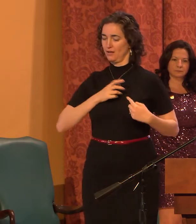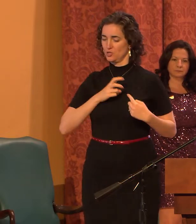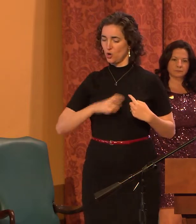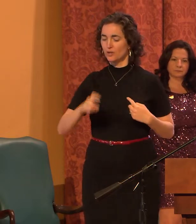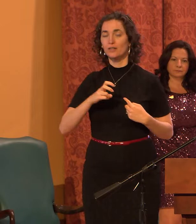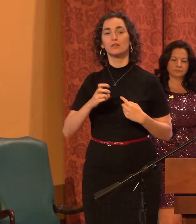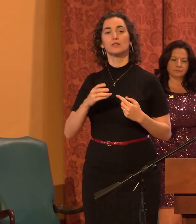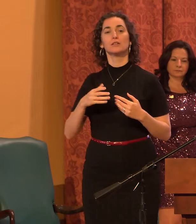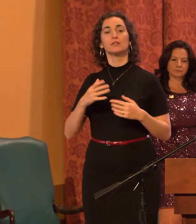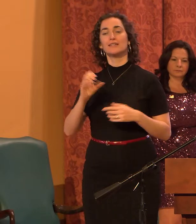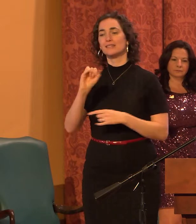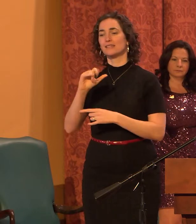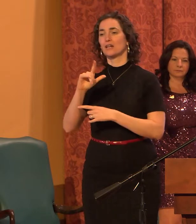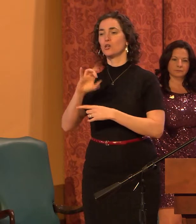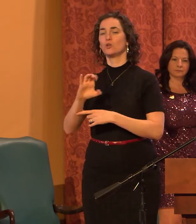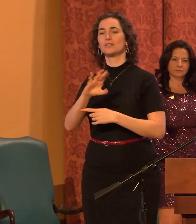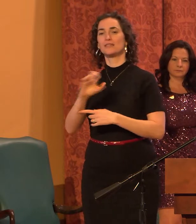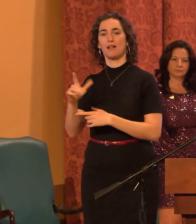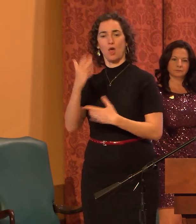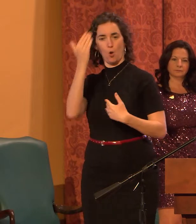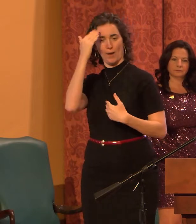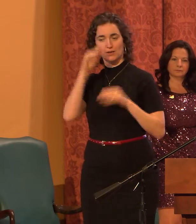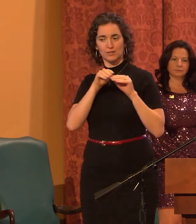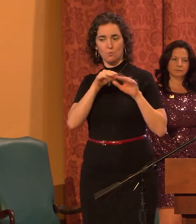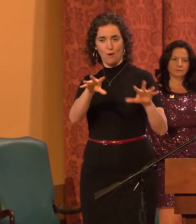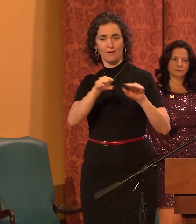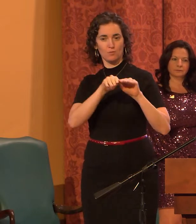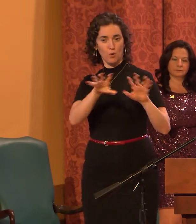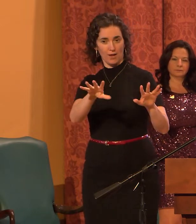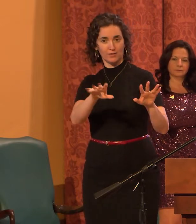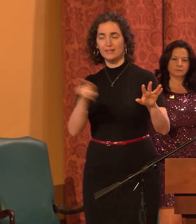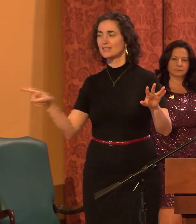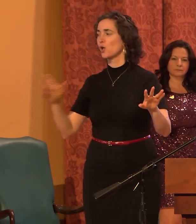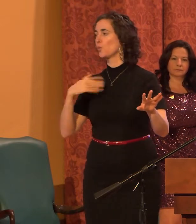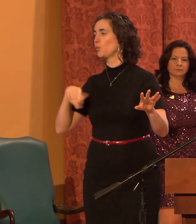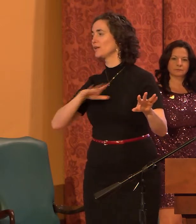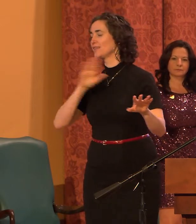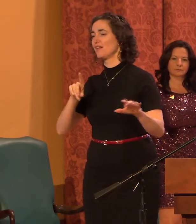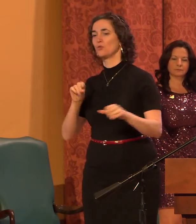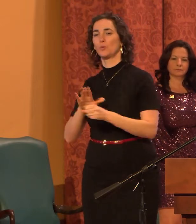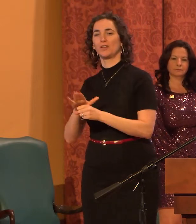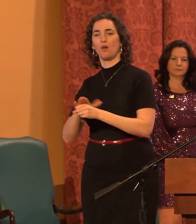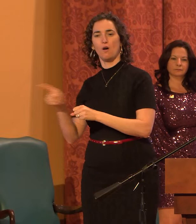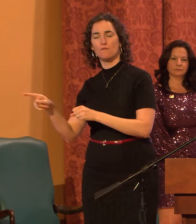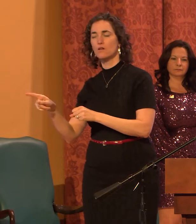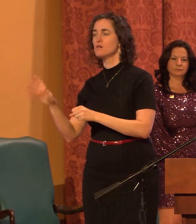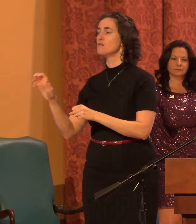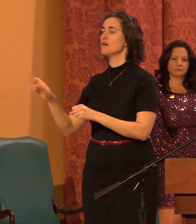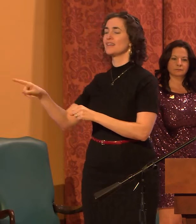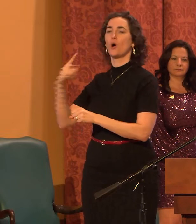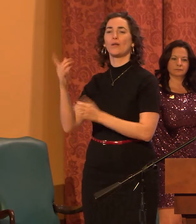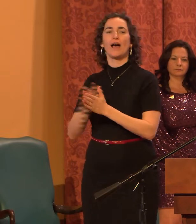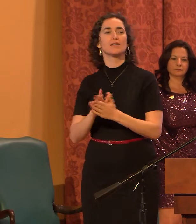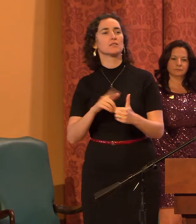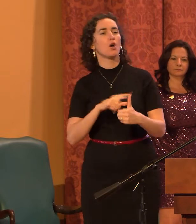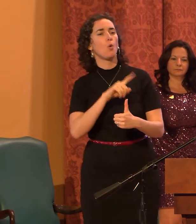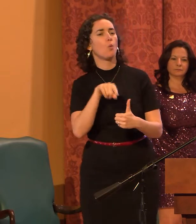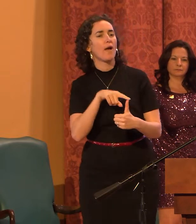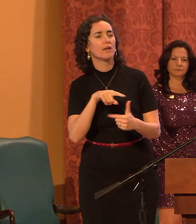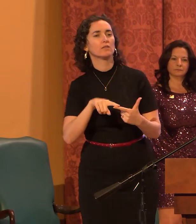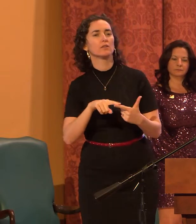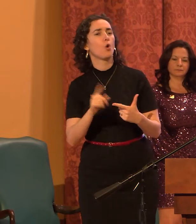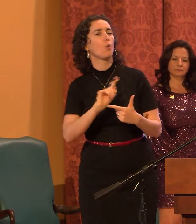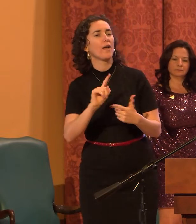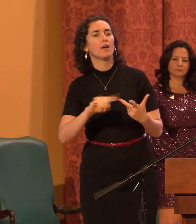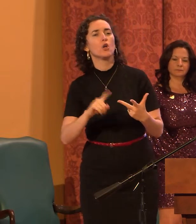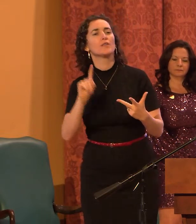sickle cell awareness, Senator Boudreaux only asked, "When, where, and how much do you